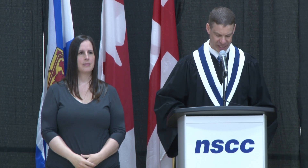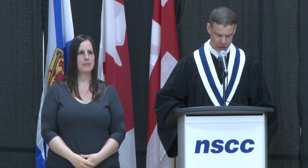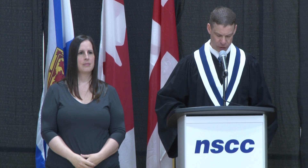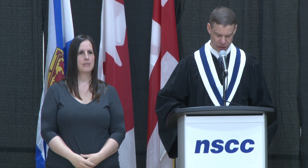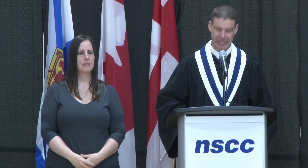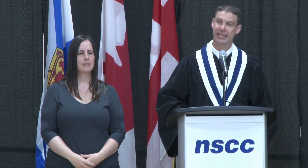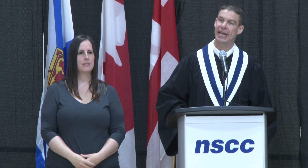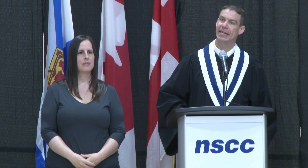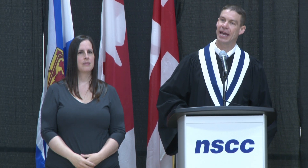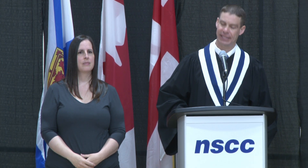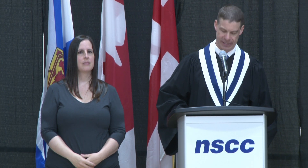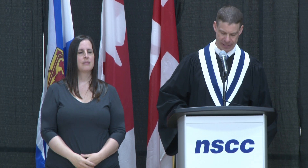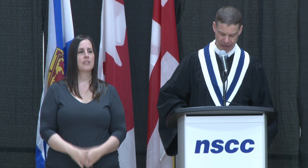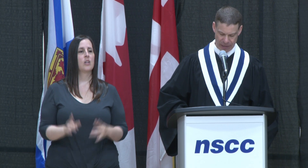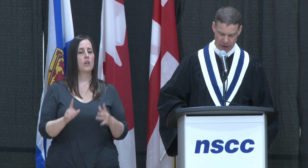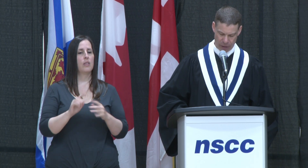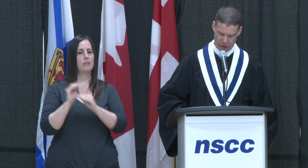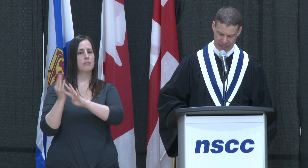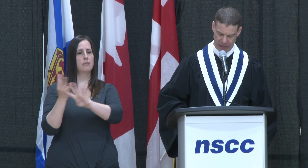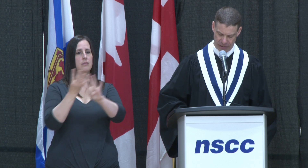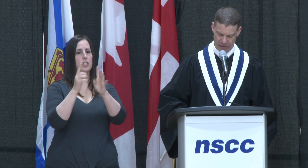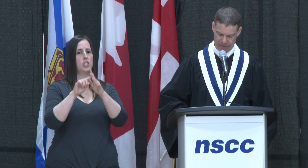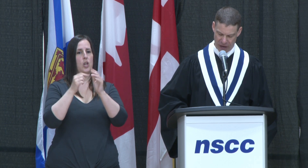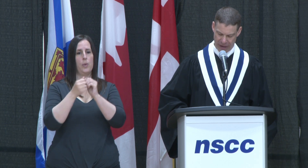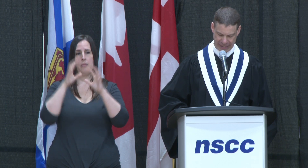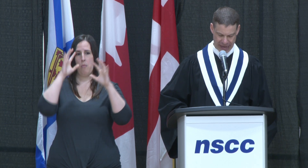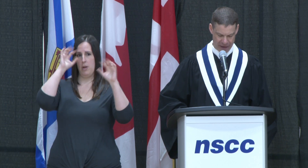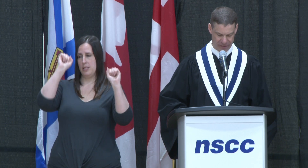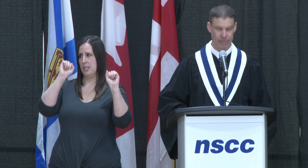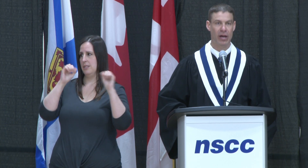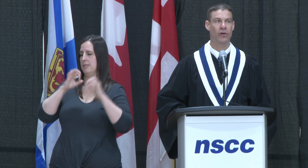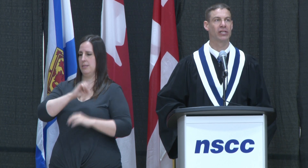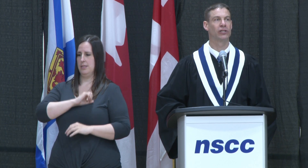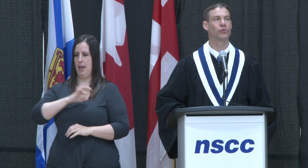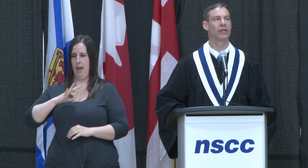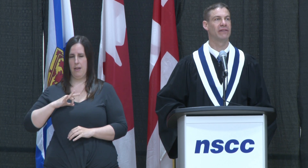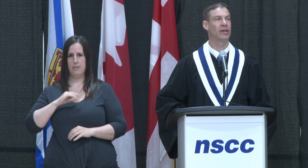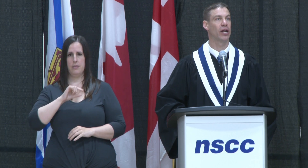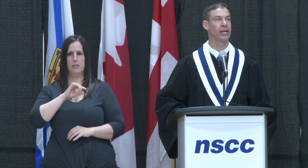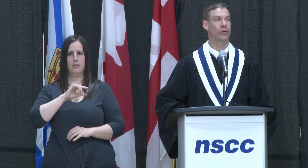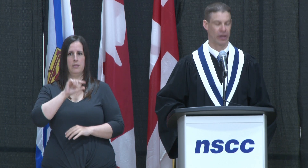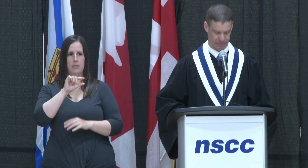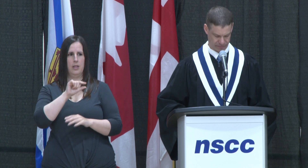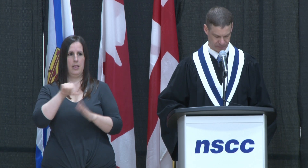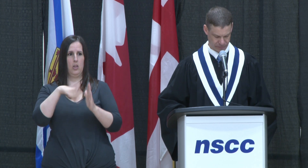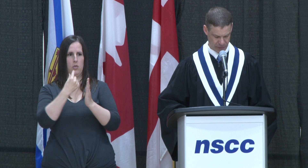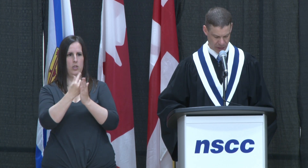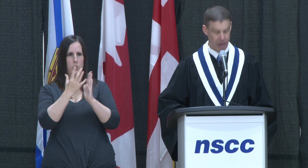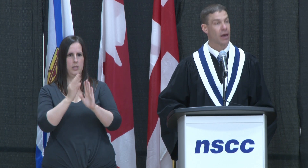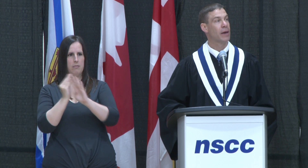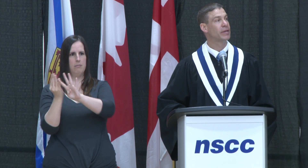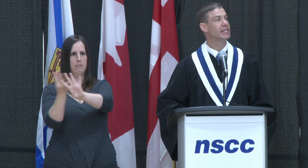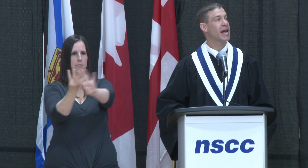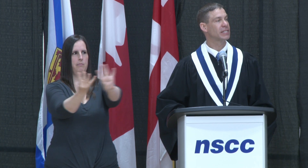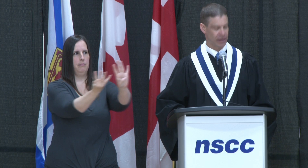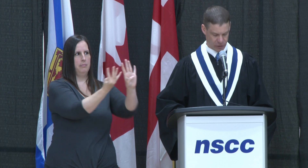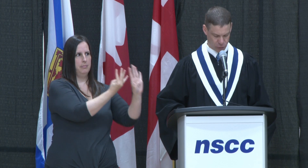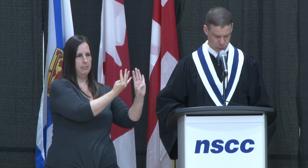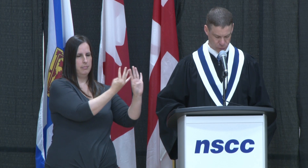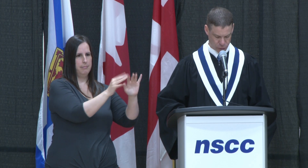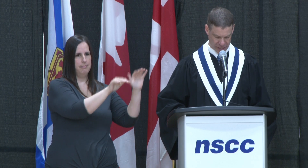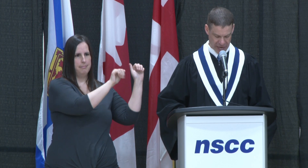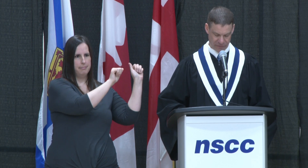During the recessional, the stage guests, led by our president, followed by staff and then by graduates, will leave the auditorium. I please